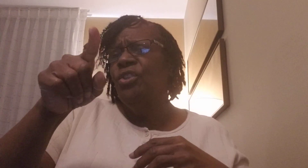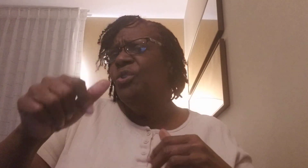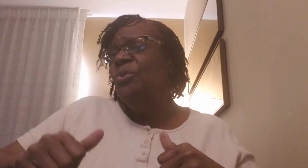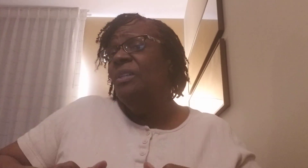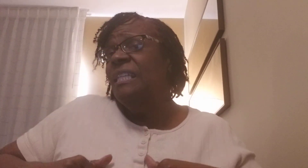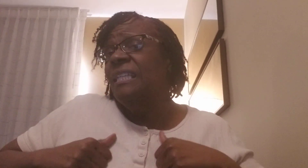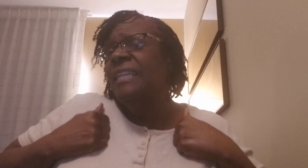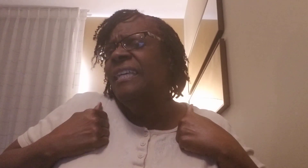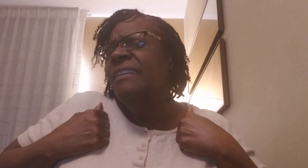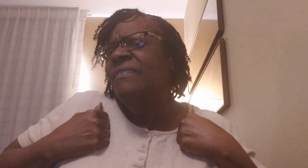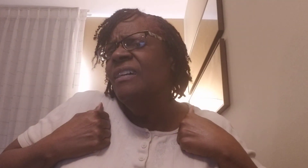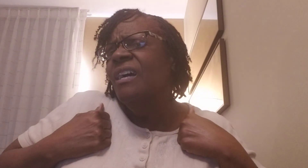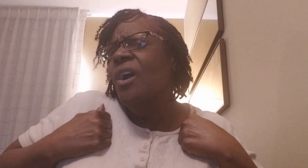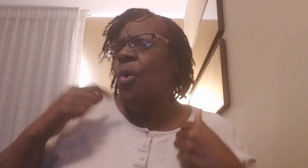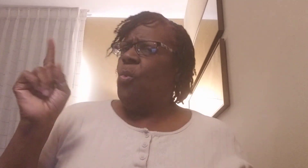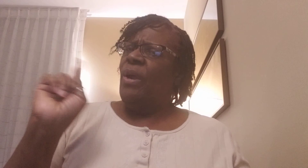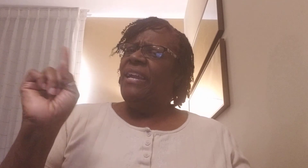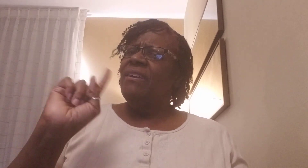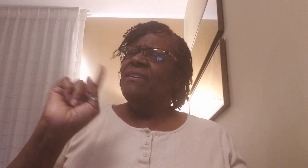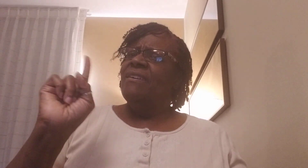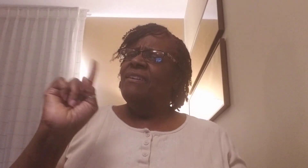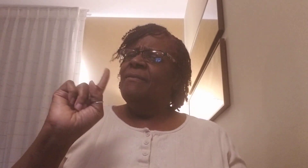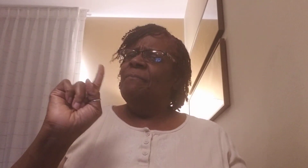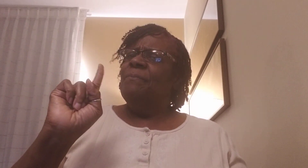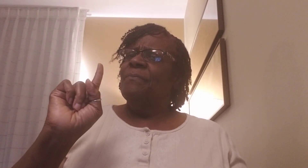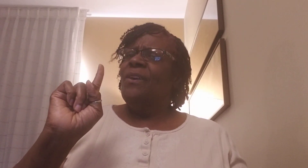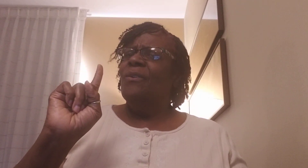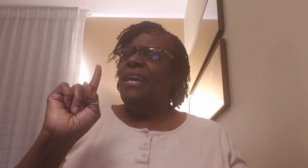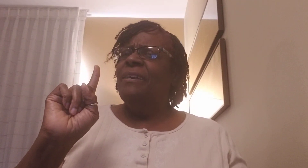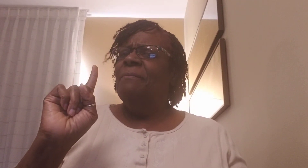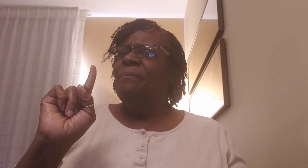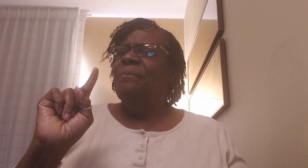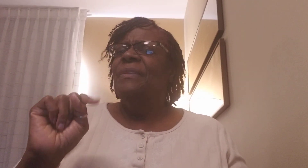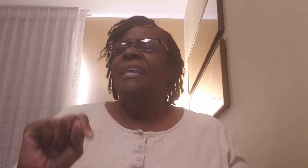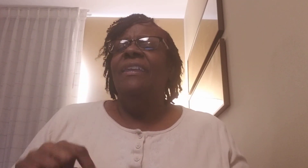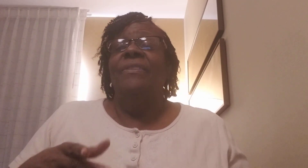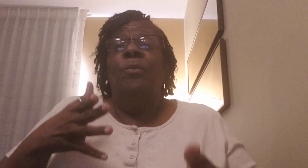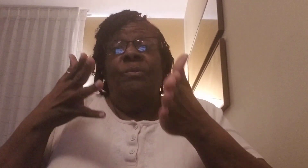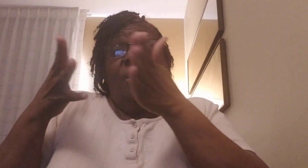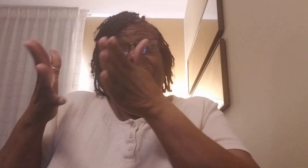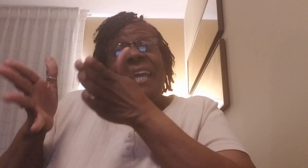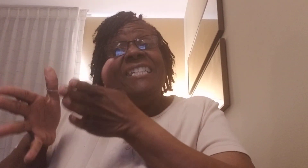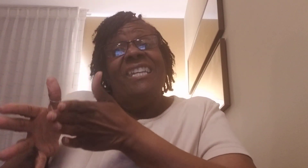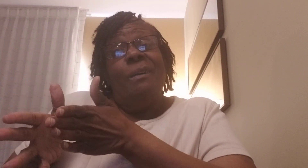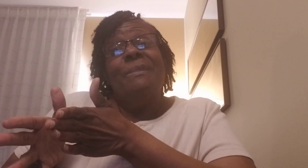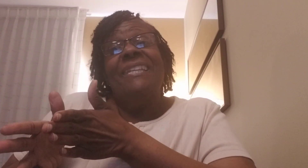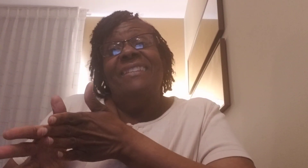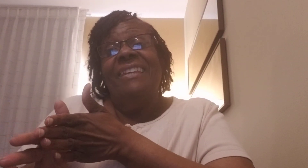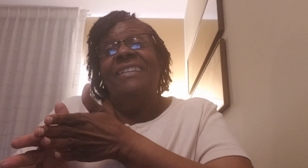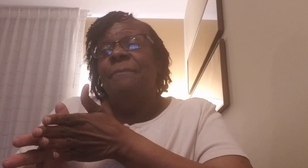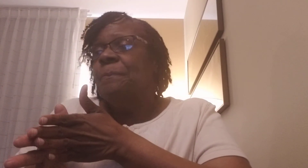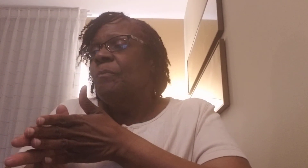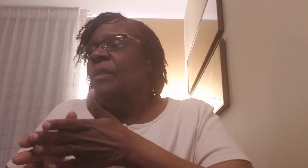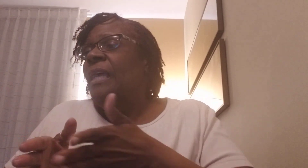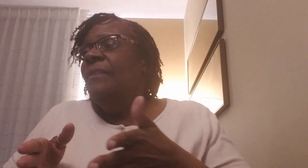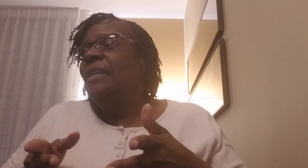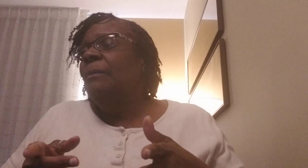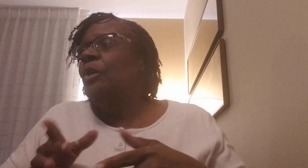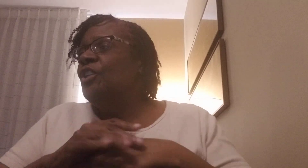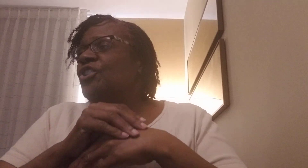You live where? Okay. The WH comes at the end. Then I'm going to show